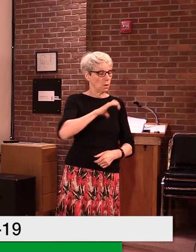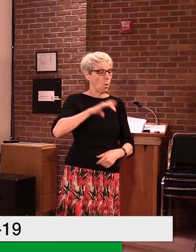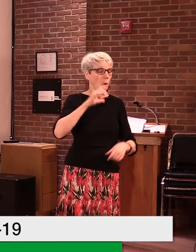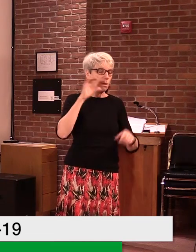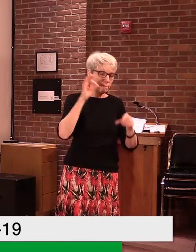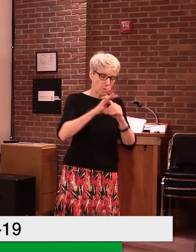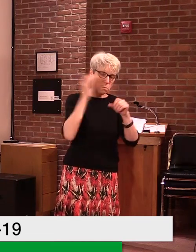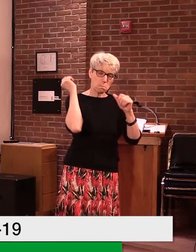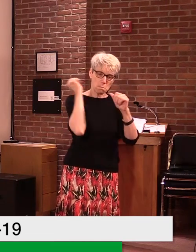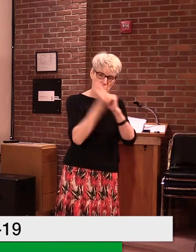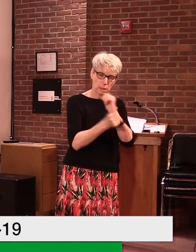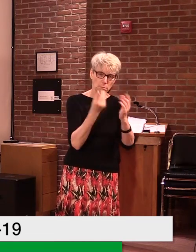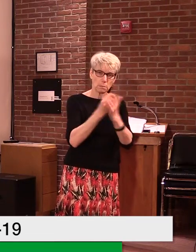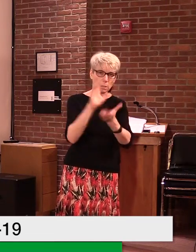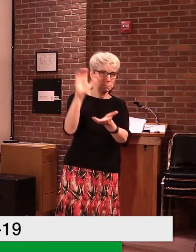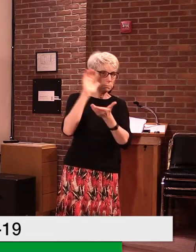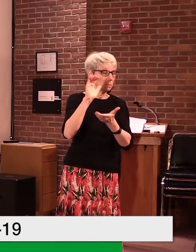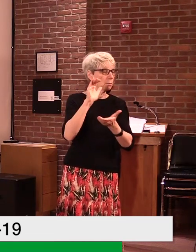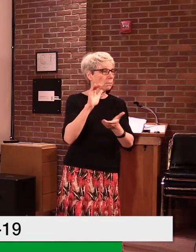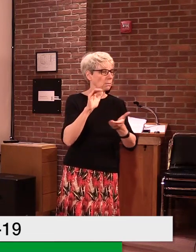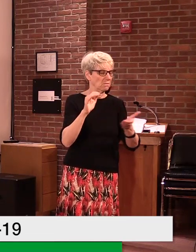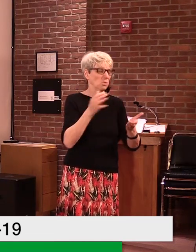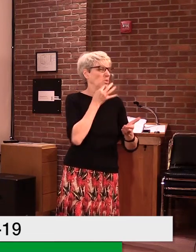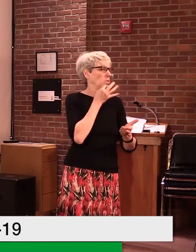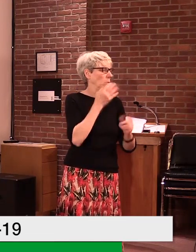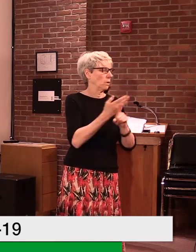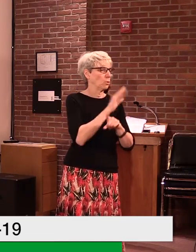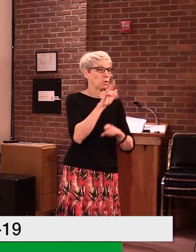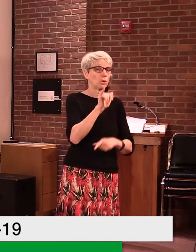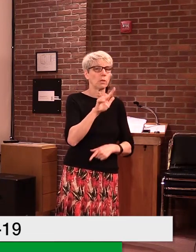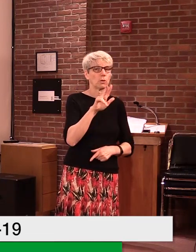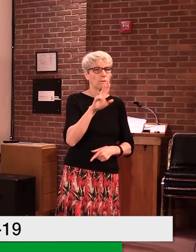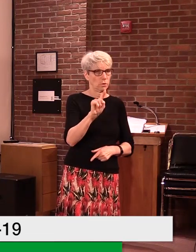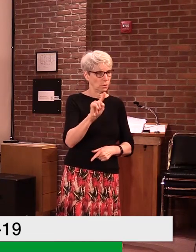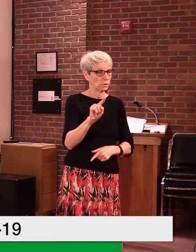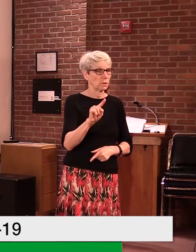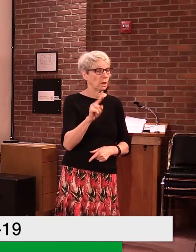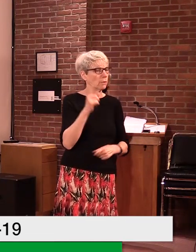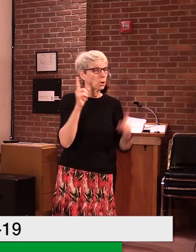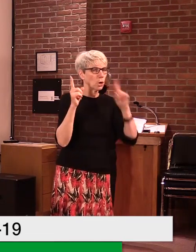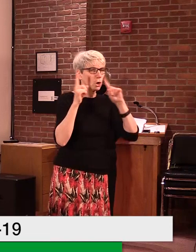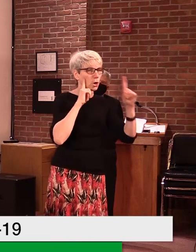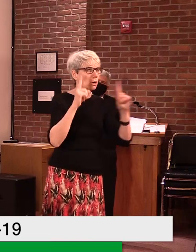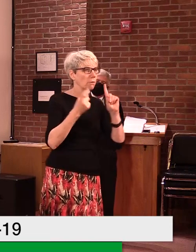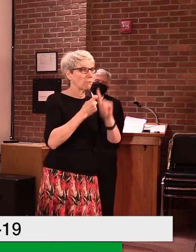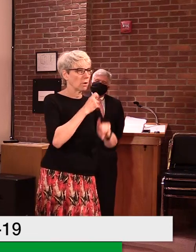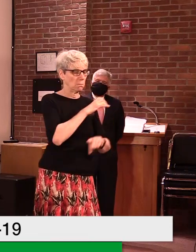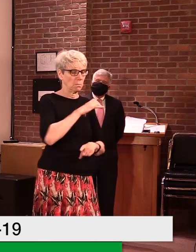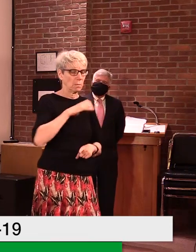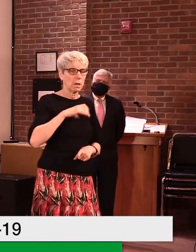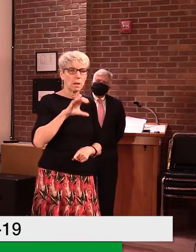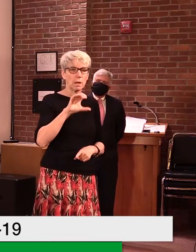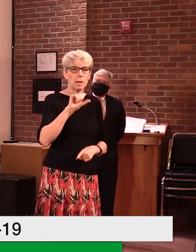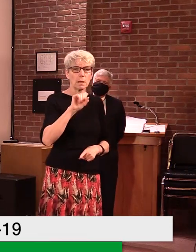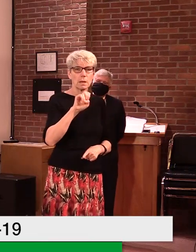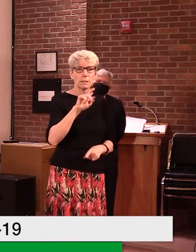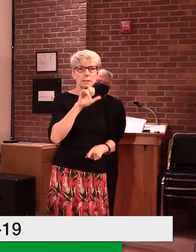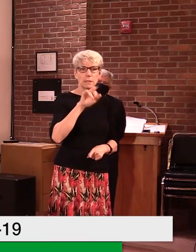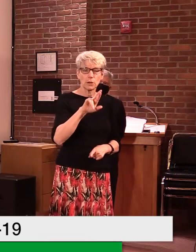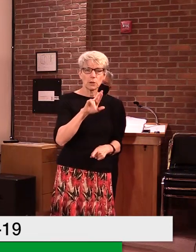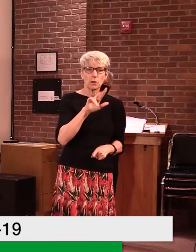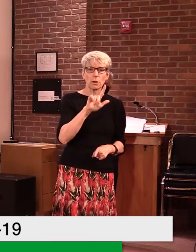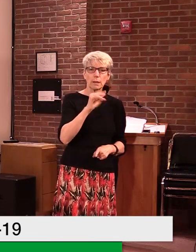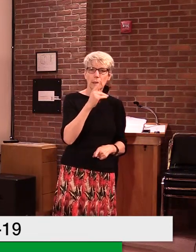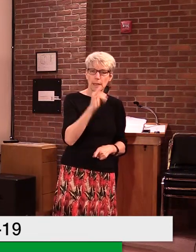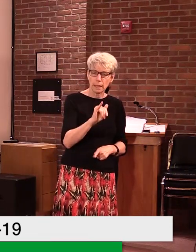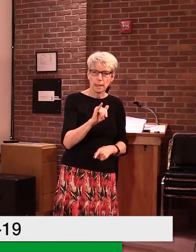our congressional delegation. I think it's just a matter of time. It may not be to the same amount that we're seeing today,